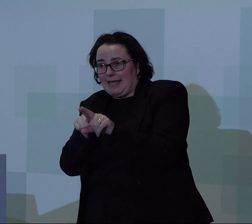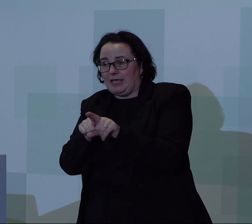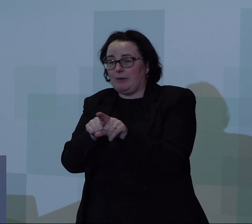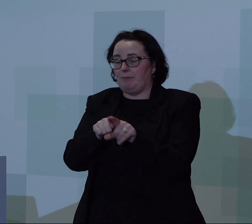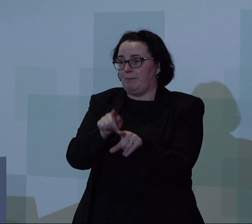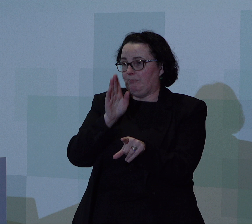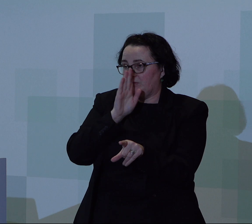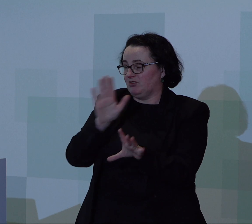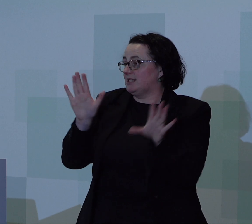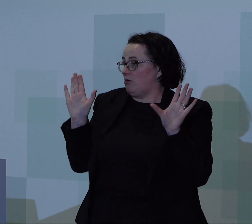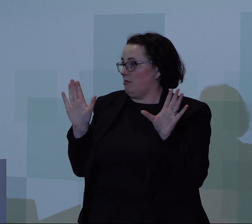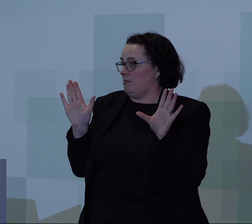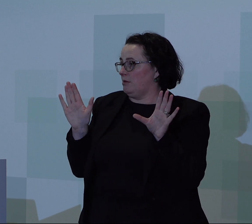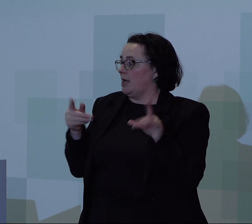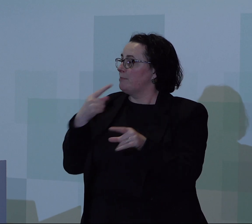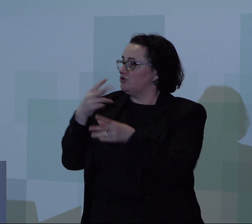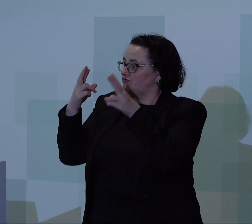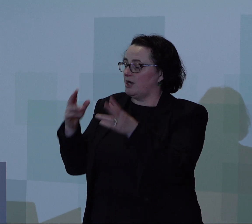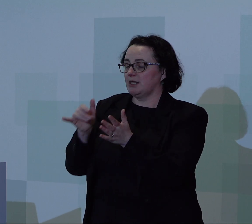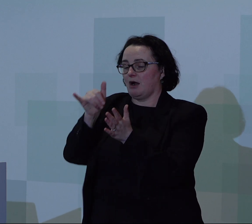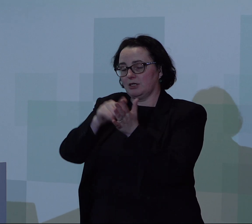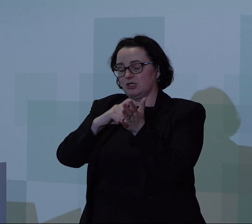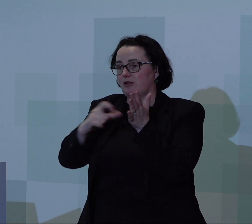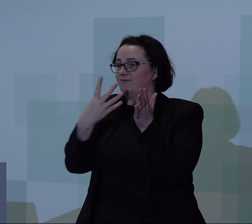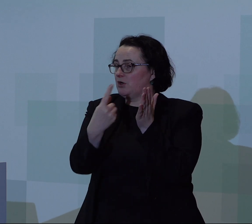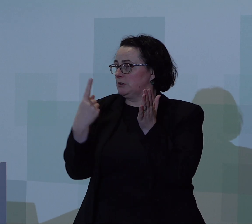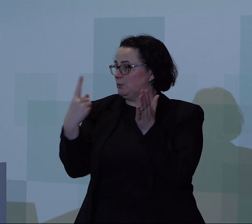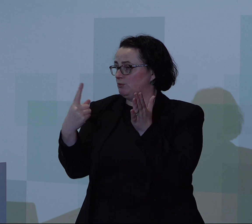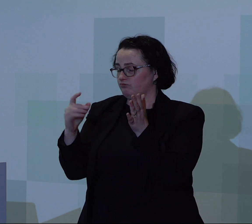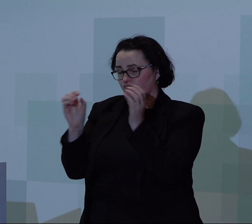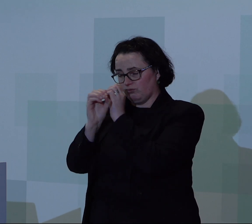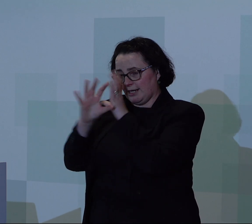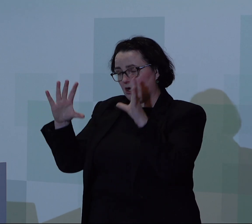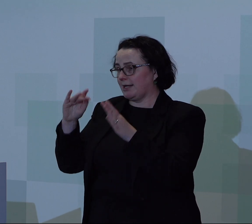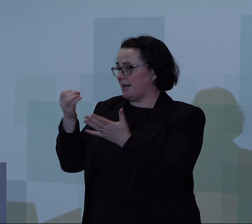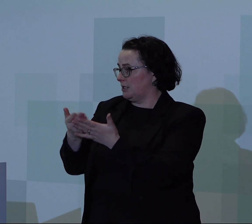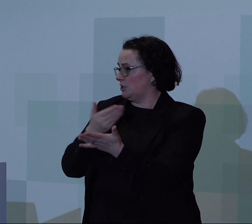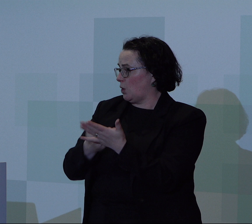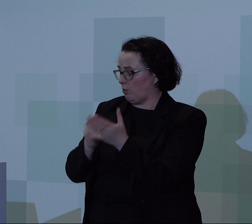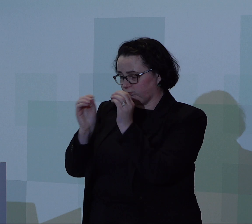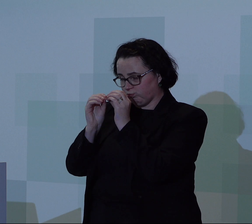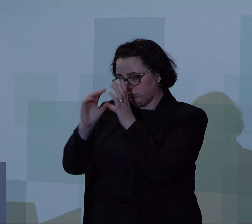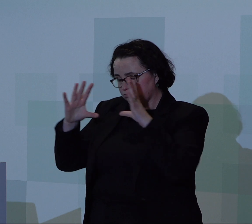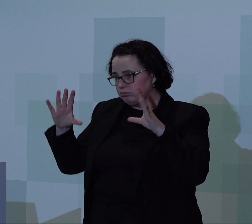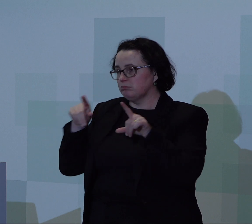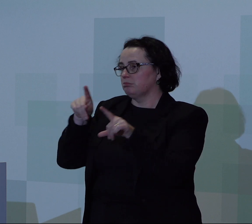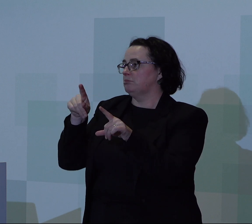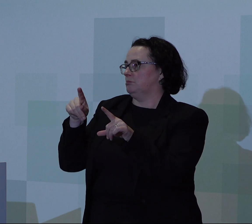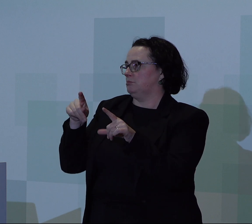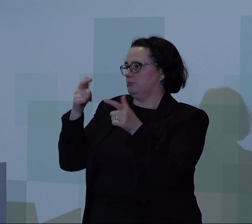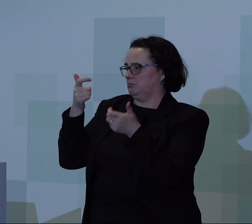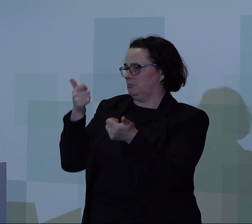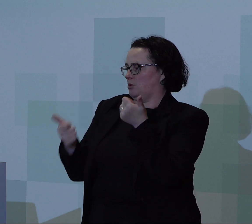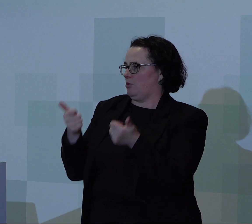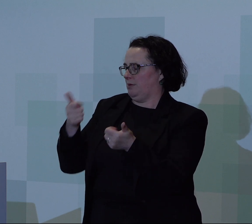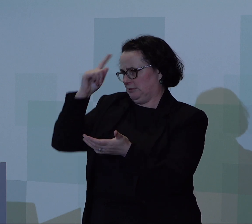heterosexuals. But you're right, Article 41, the case law is absolutely clear on this. The court made decisions on this as recently as